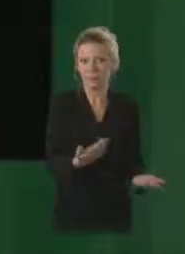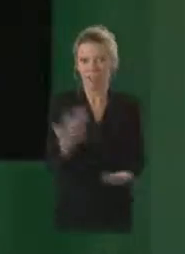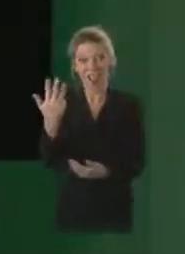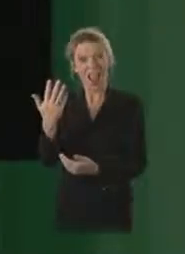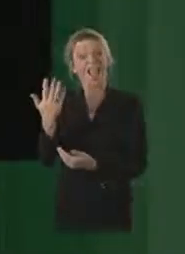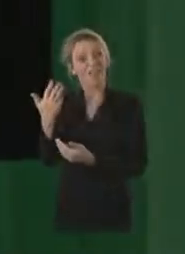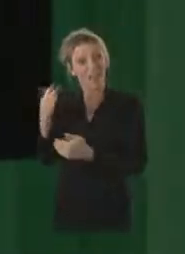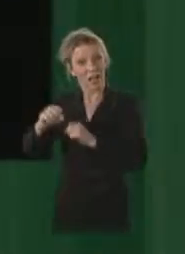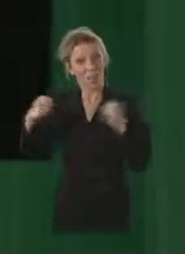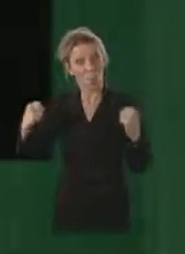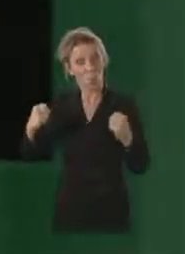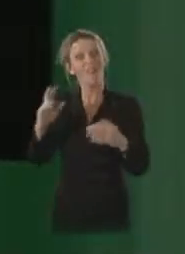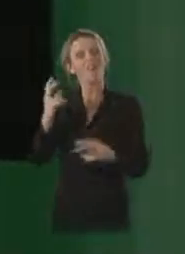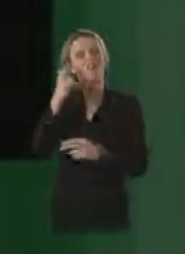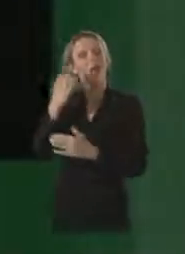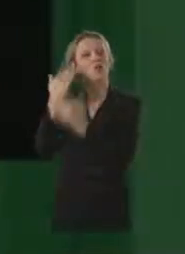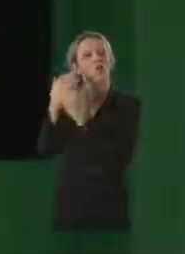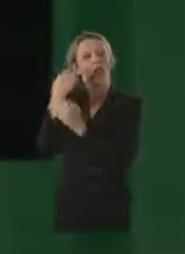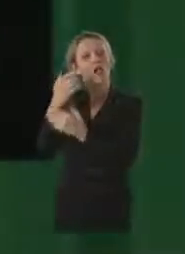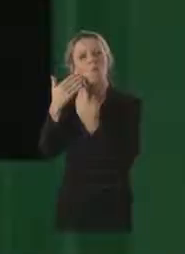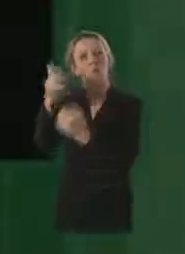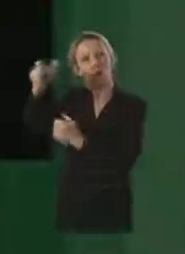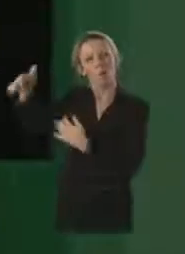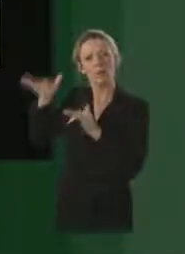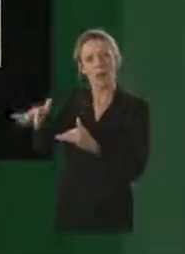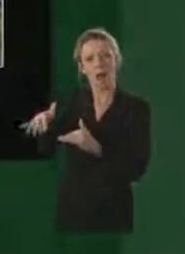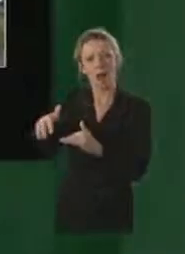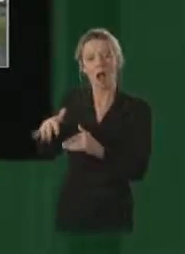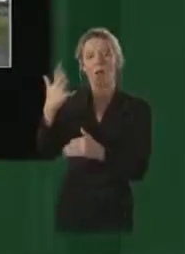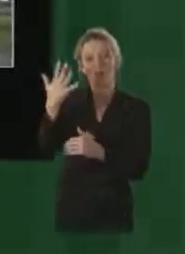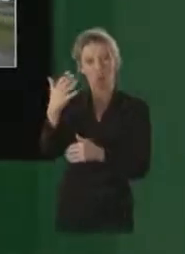while the hatchback, from a visual standpoint alone, appeals to sportier tastes.